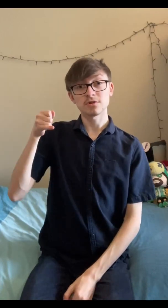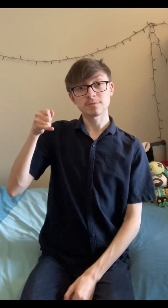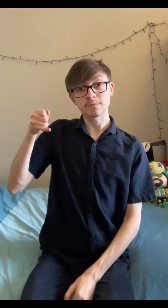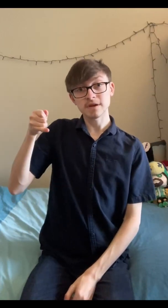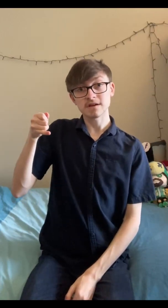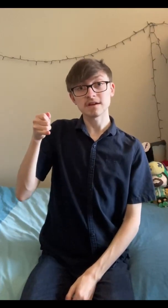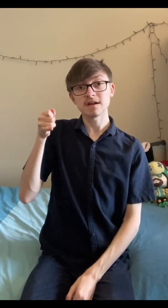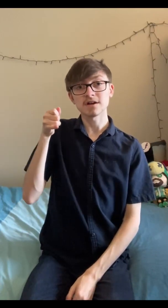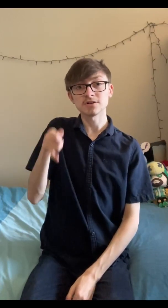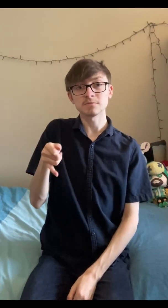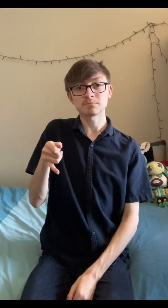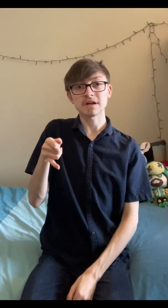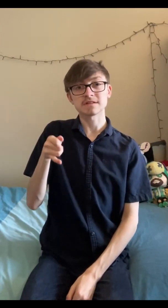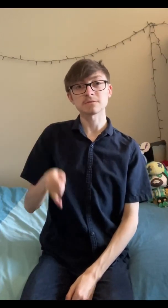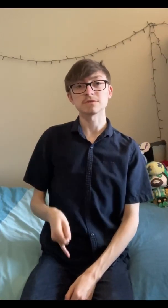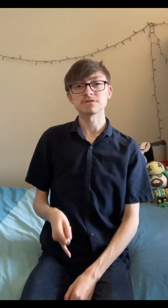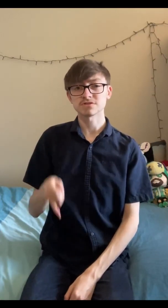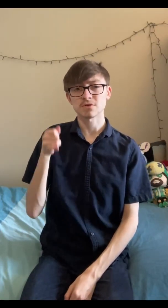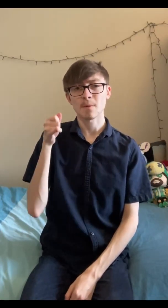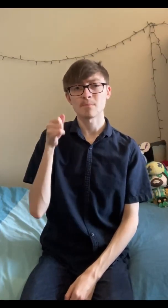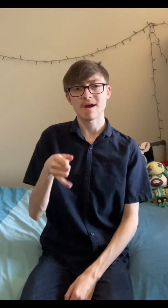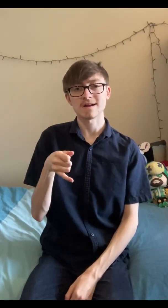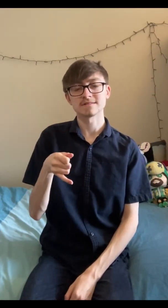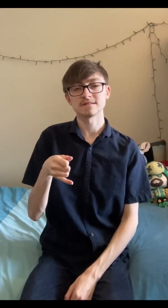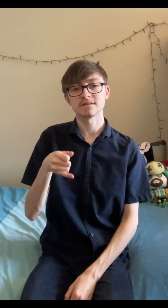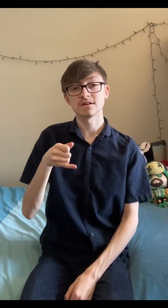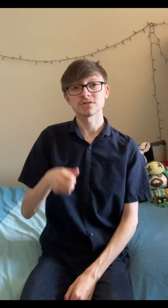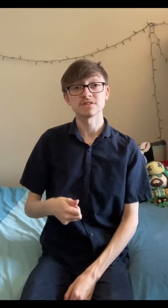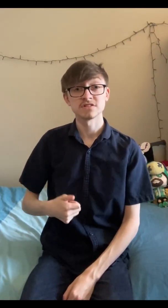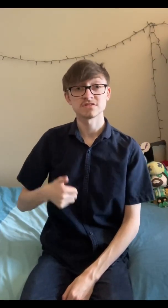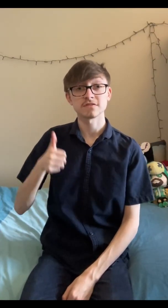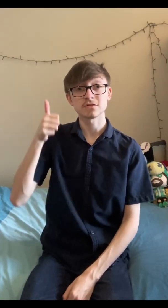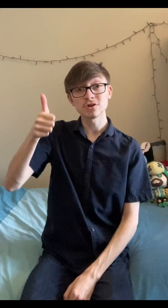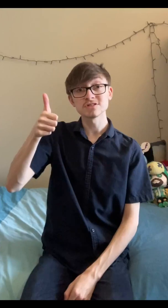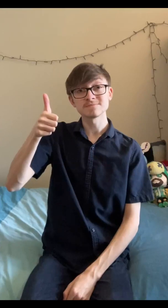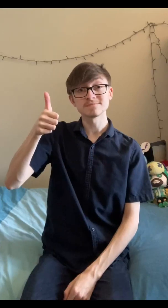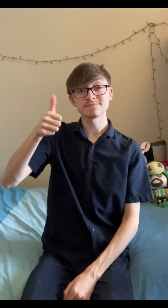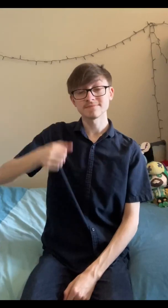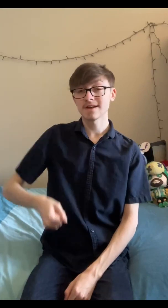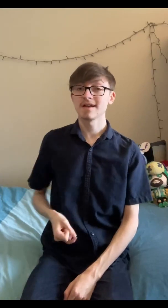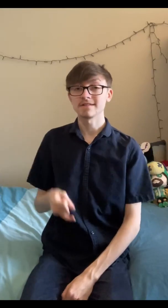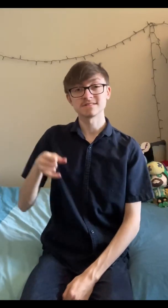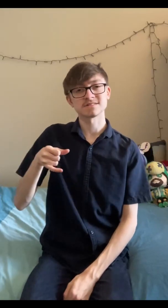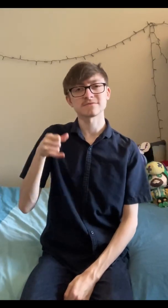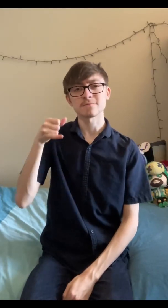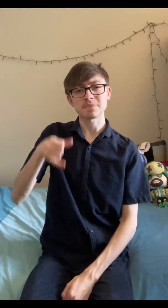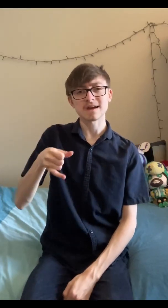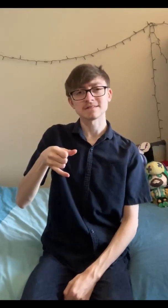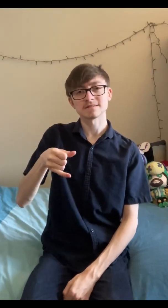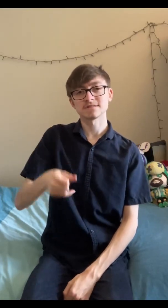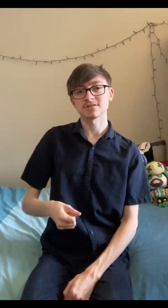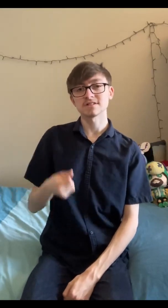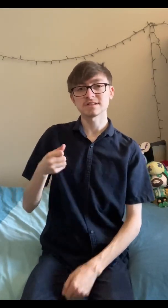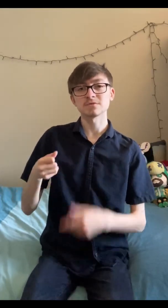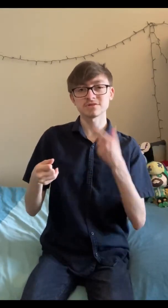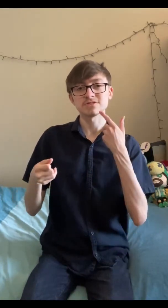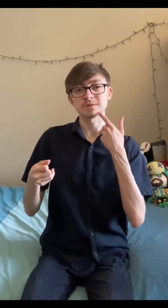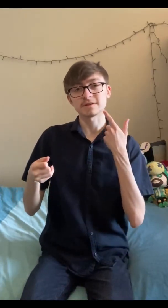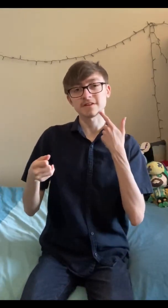up your pinky and you bring it downwards. So bad. So this is the sign for good. This is the sign for bad. So you can see I'm also using my face